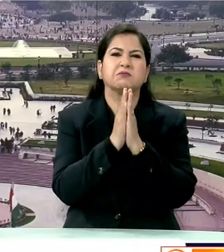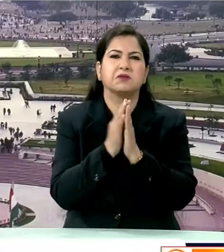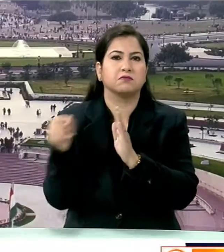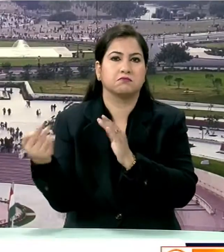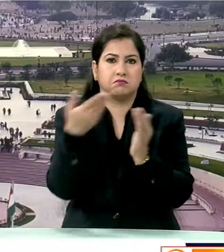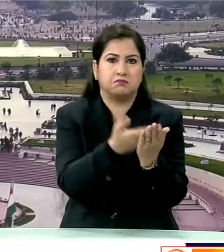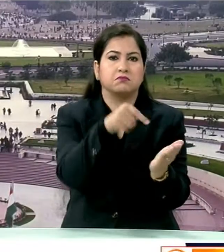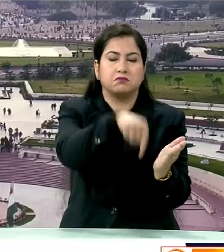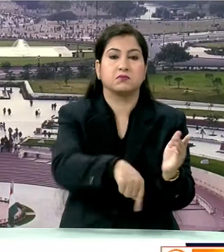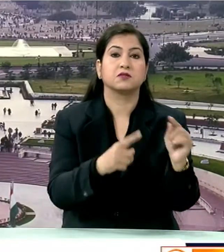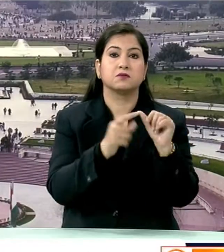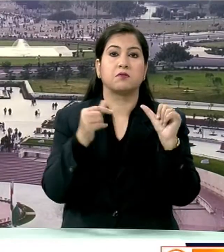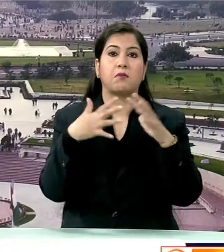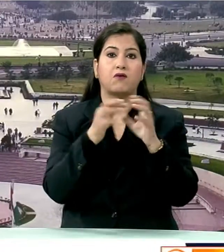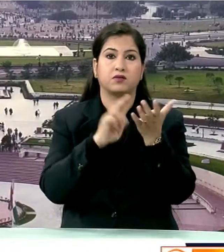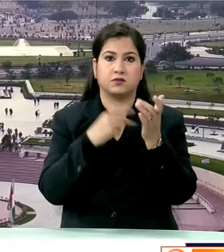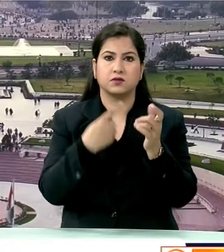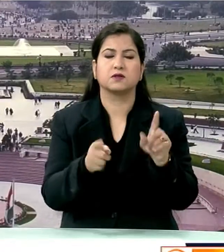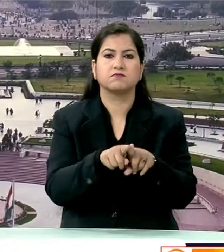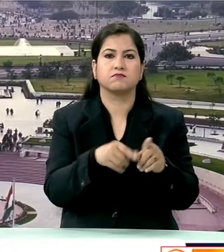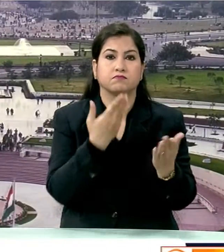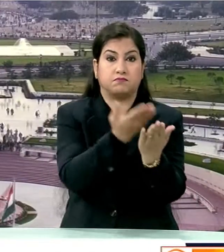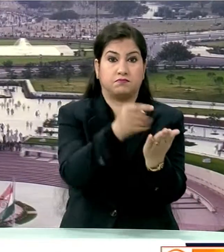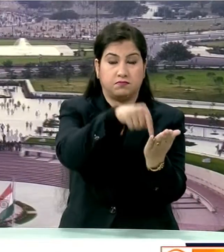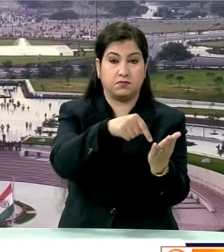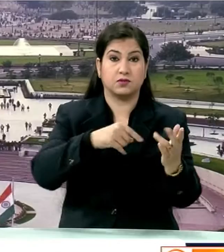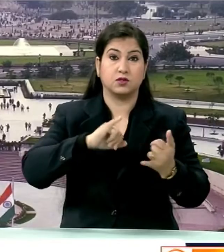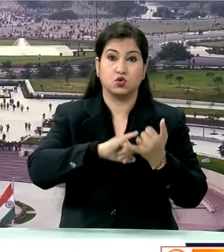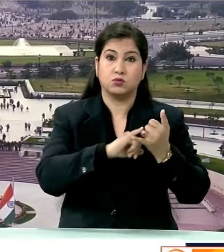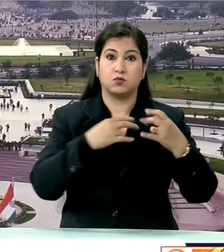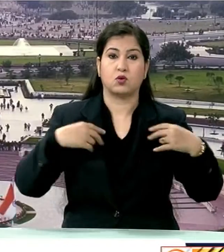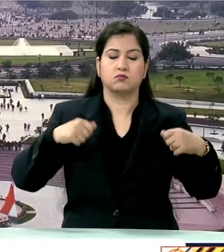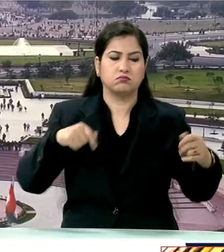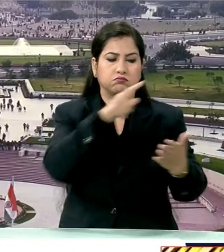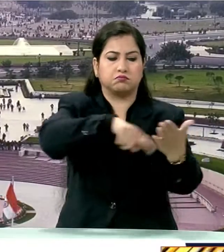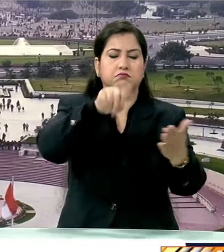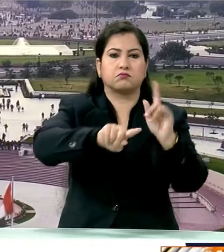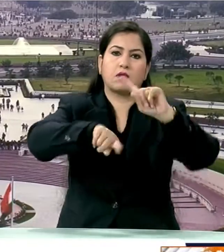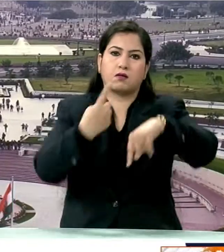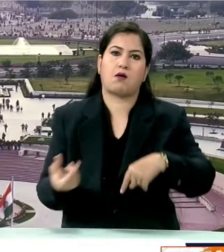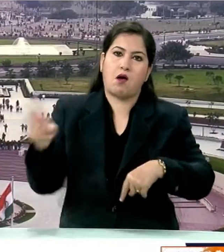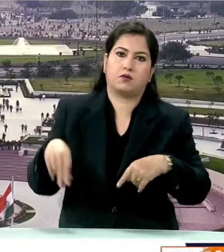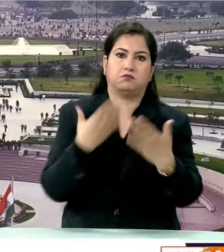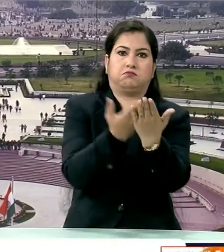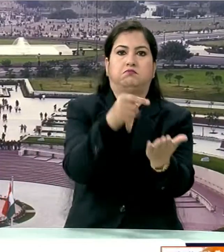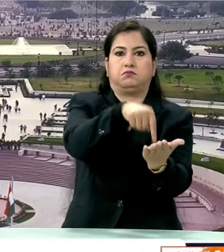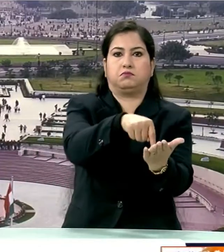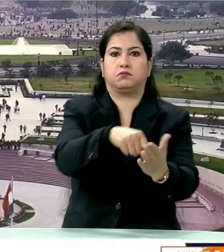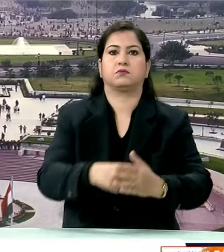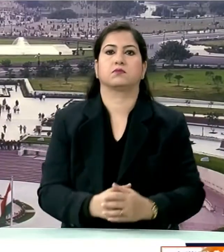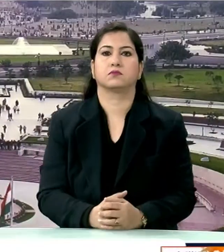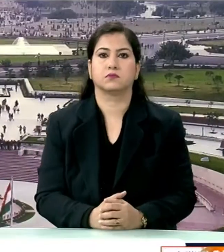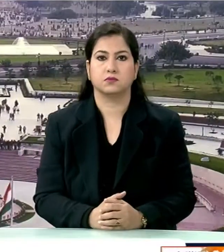of convict Pawan Kumar Gupta. Mercy petition filed after Supreme Court rejects curative petition filed by Pawan.